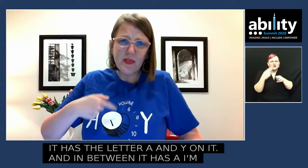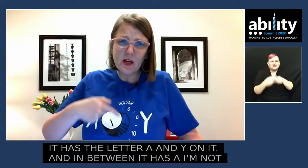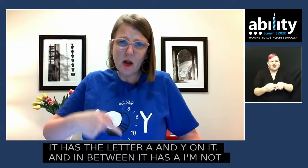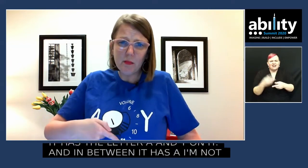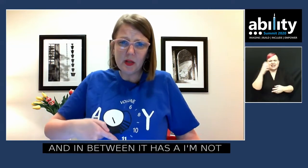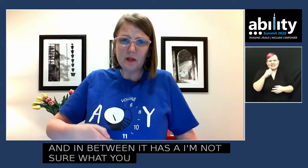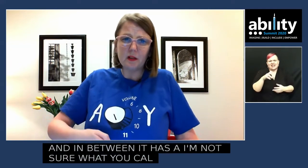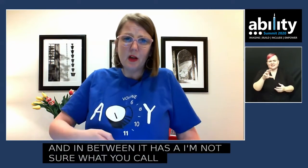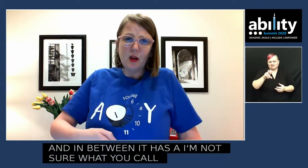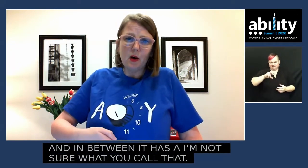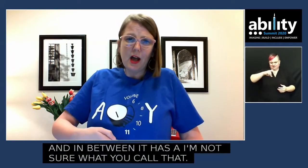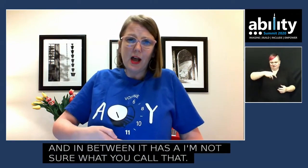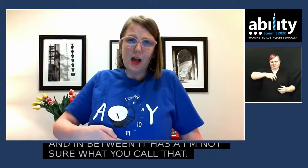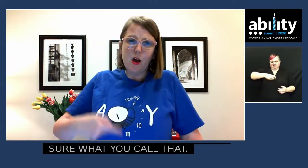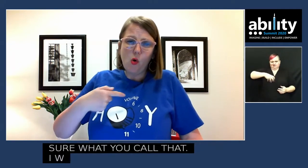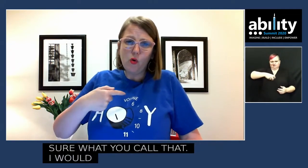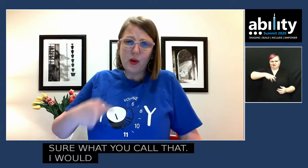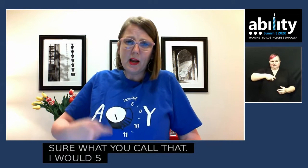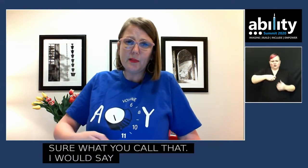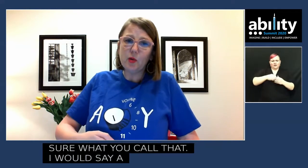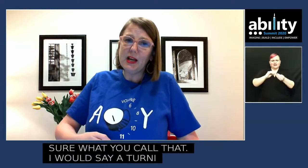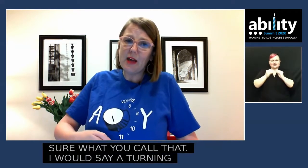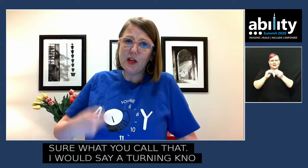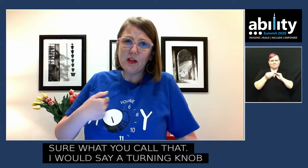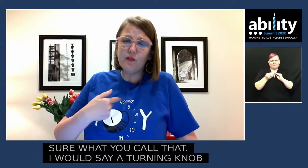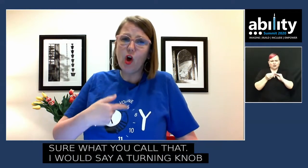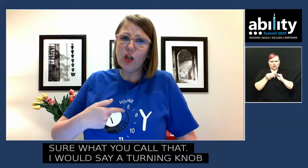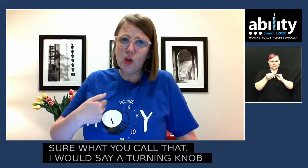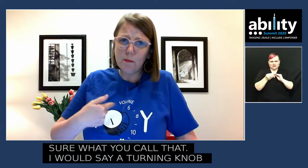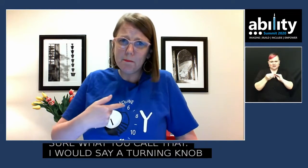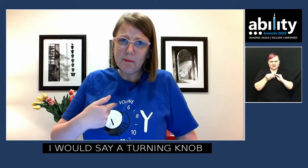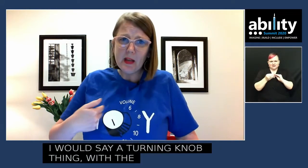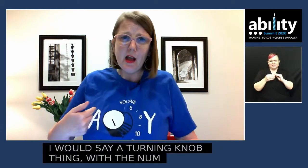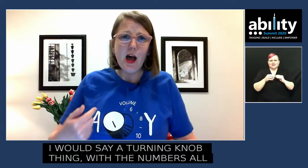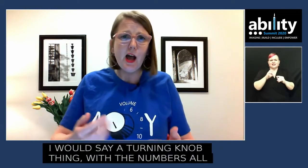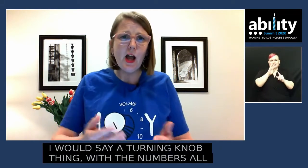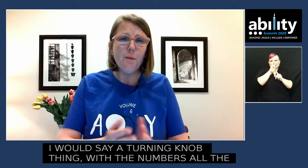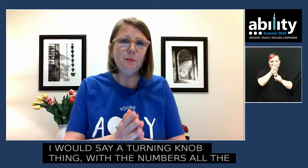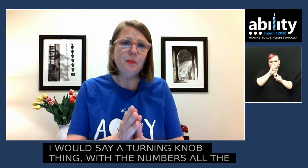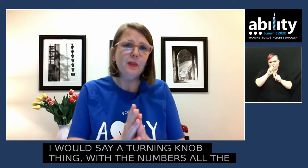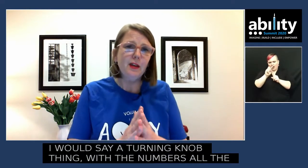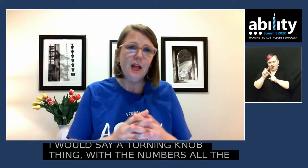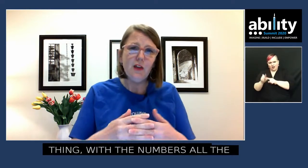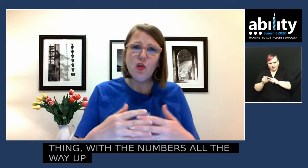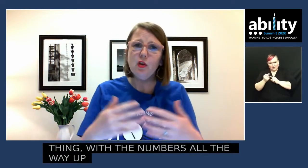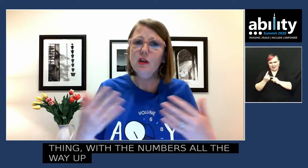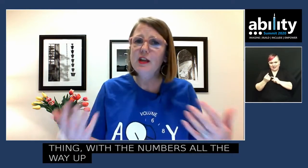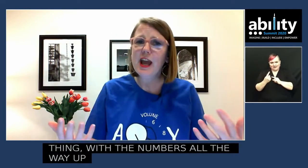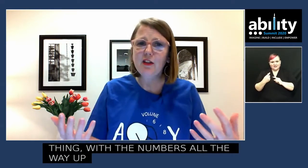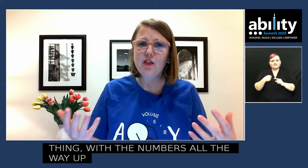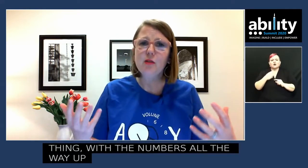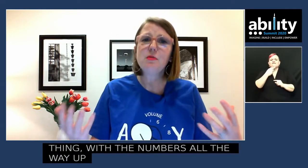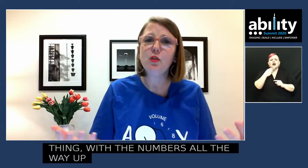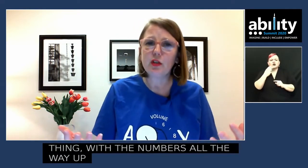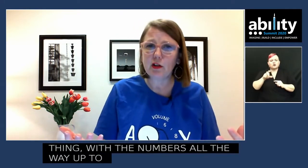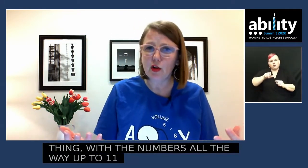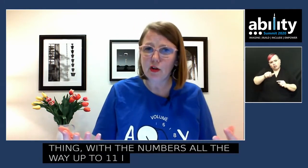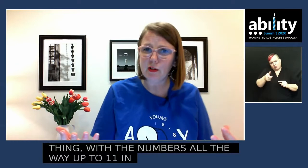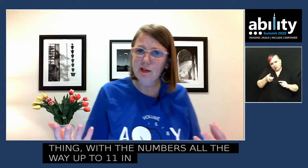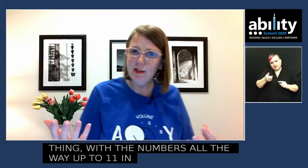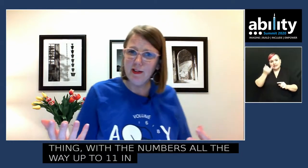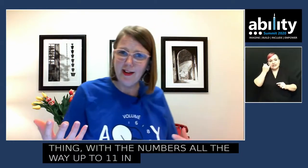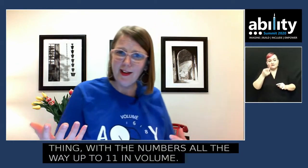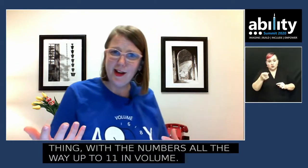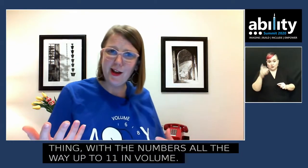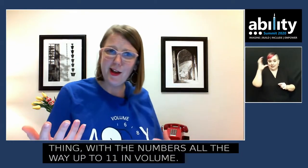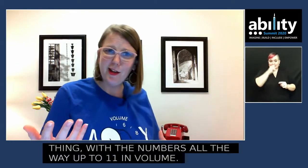thing with the numbers all the way up to 11 and volume. If you can guess the